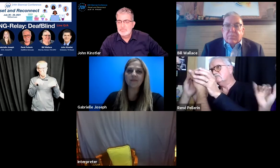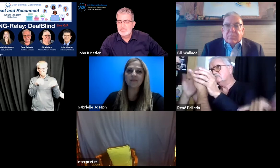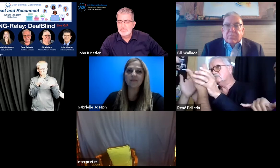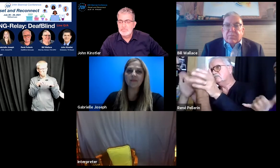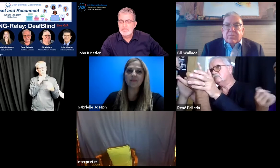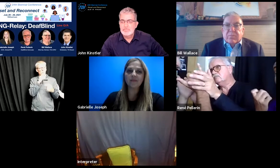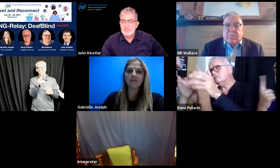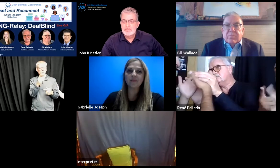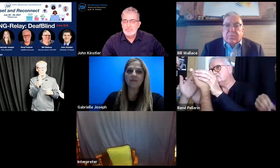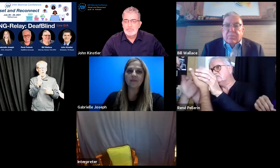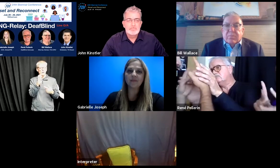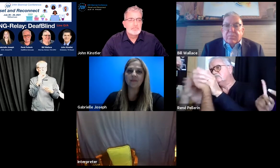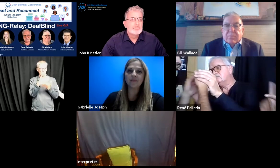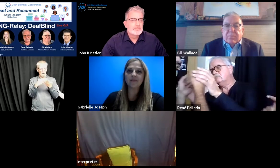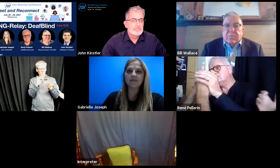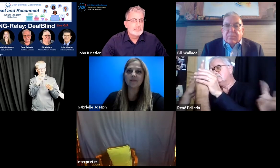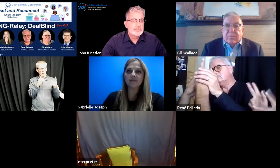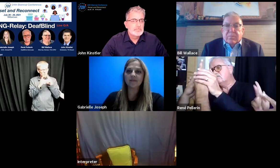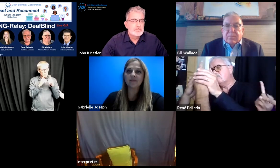deaf-blind community members.